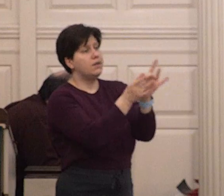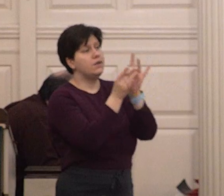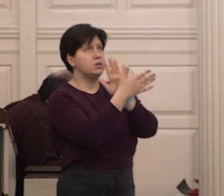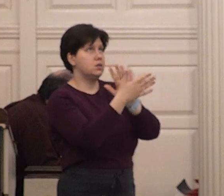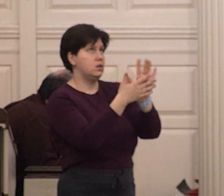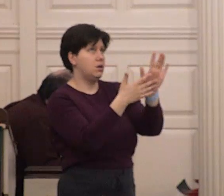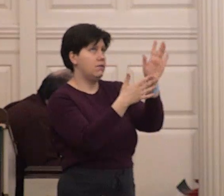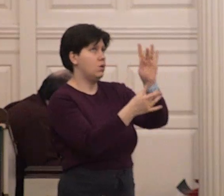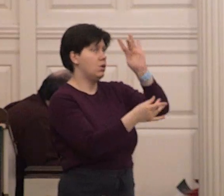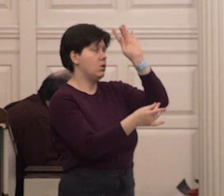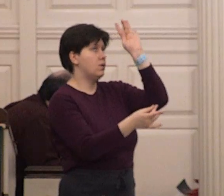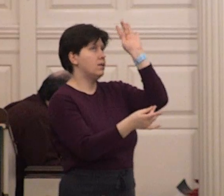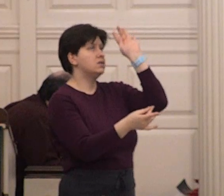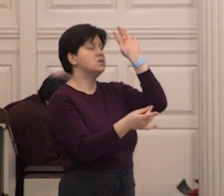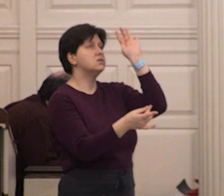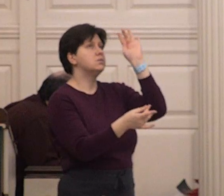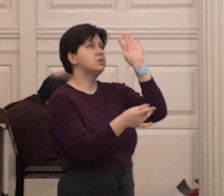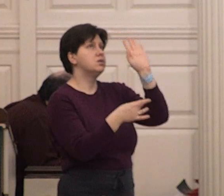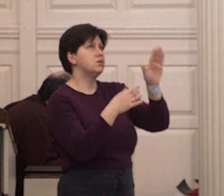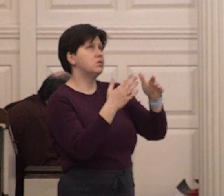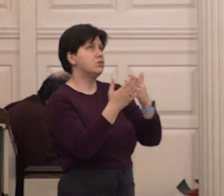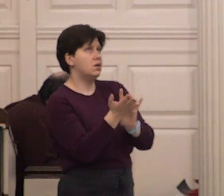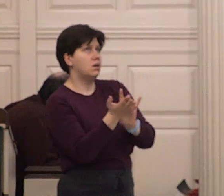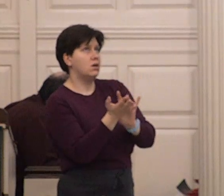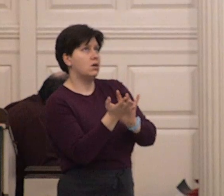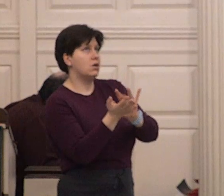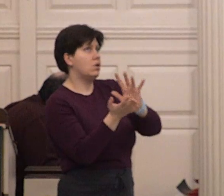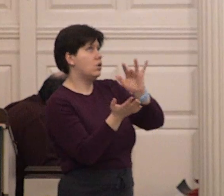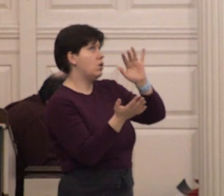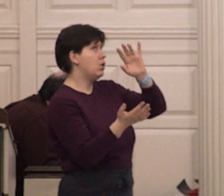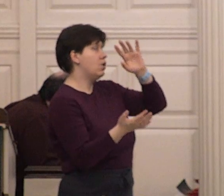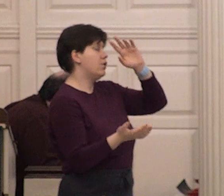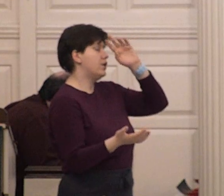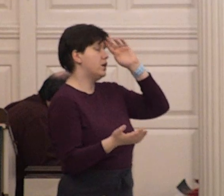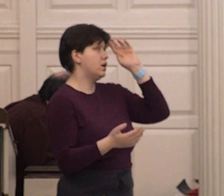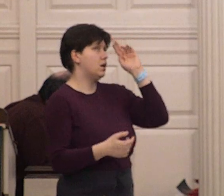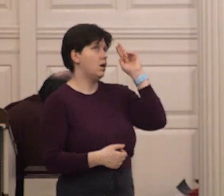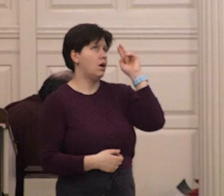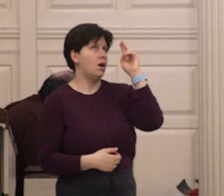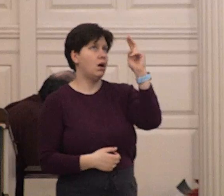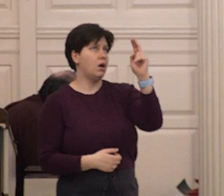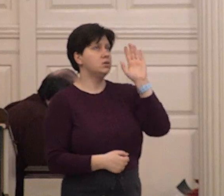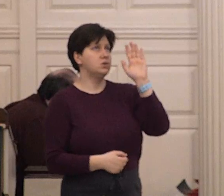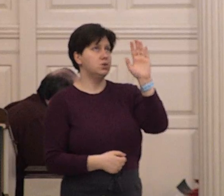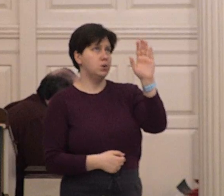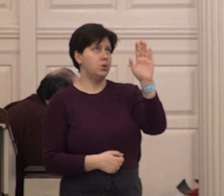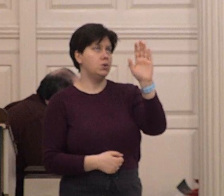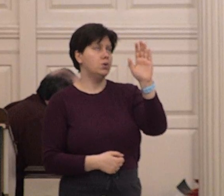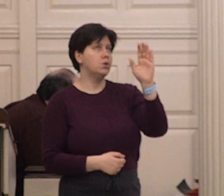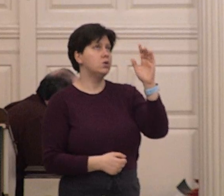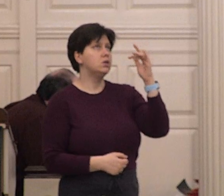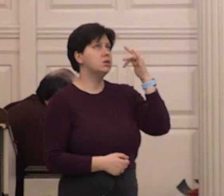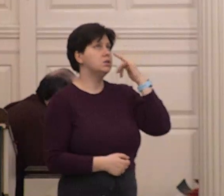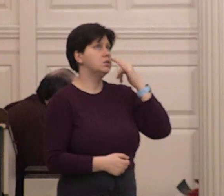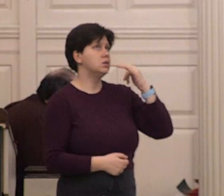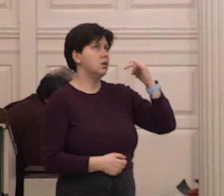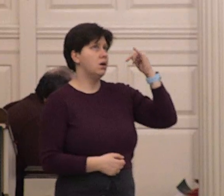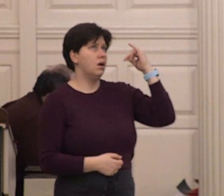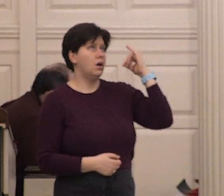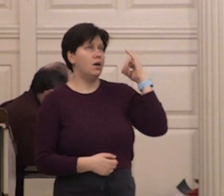of the Holy Spirit, all glory and honor is yours,